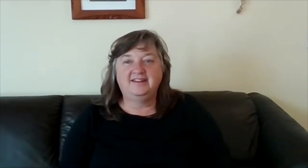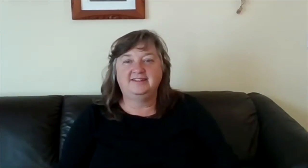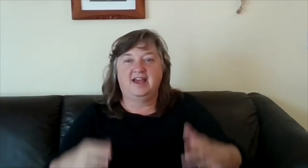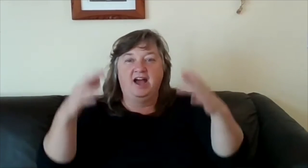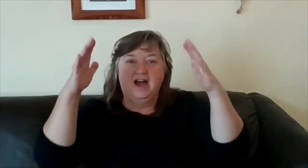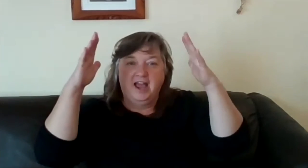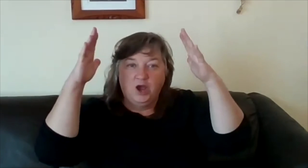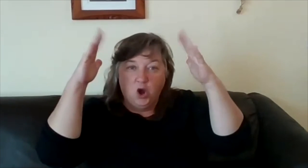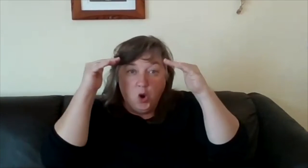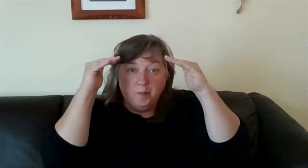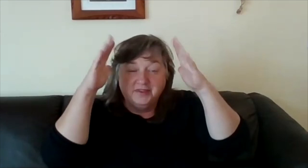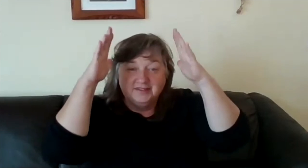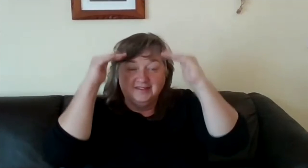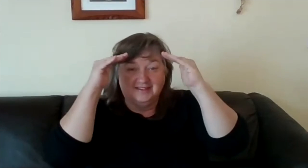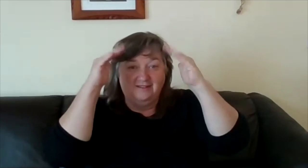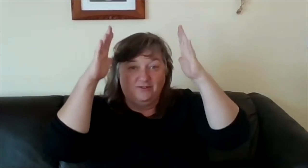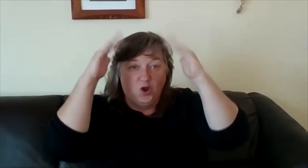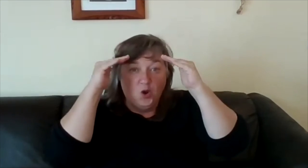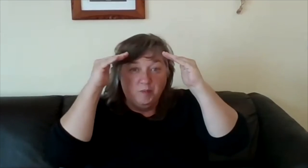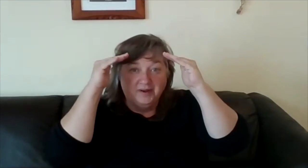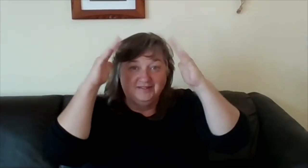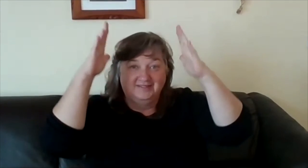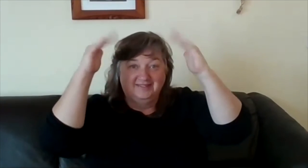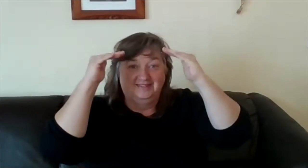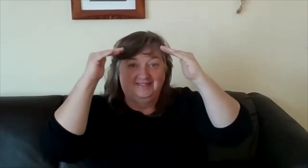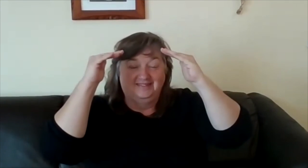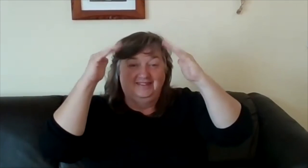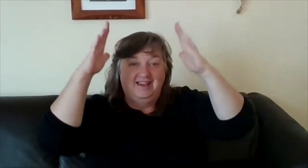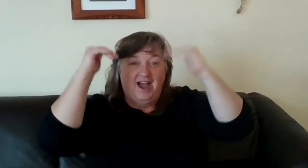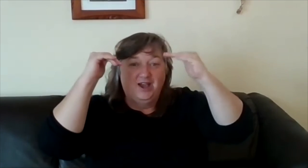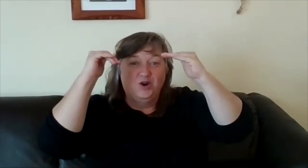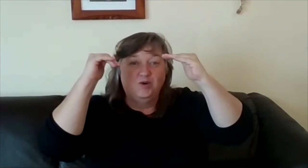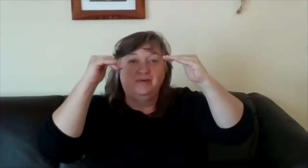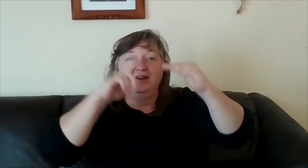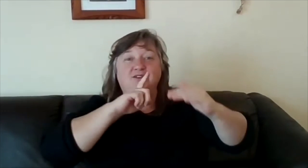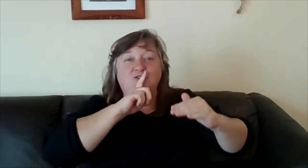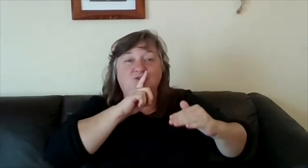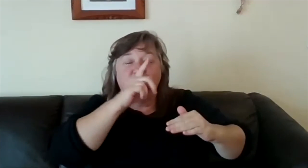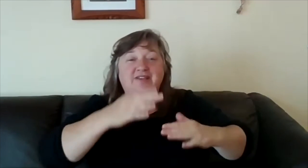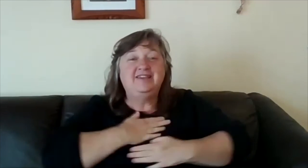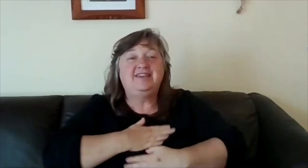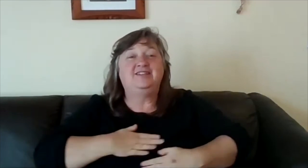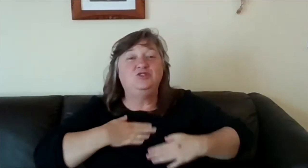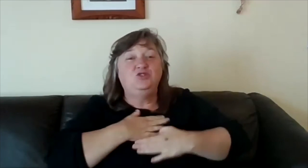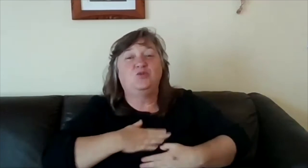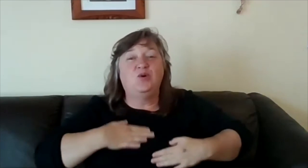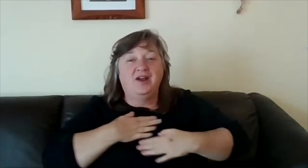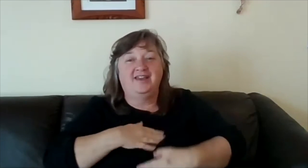And I hope, this is the sign for hope, I hope you really enjoy